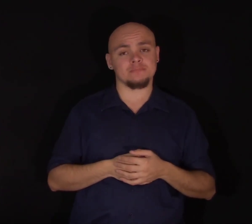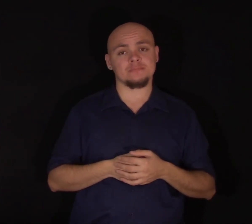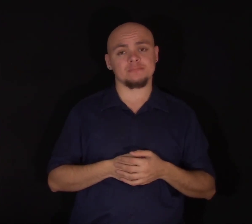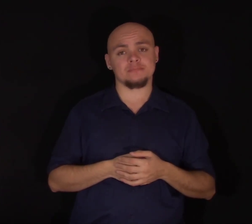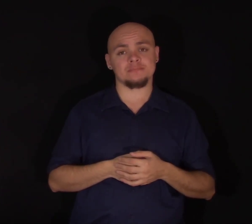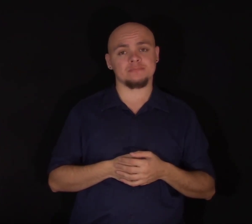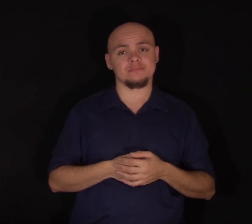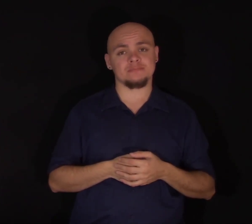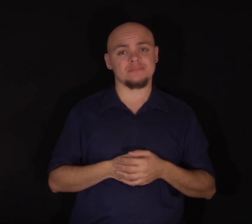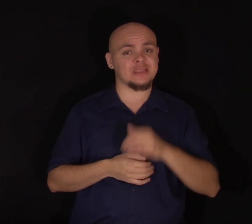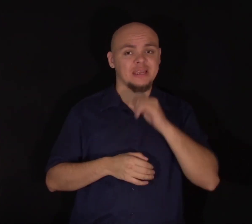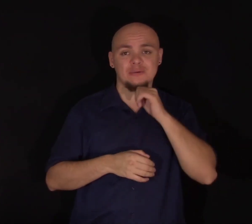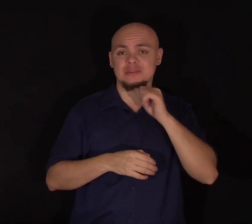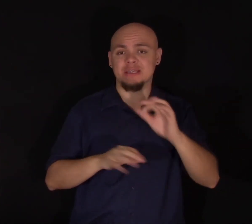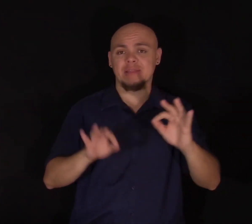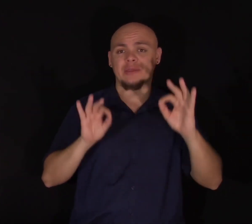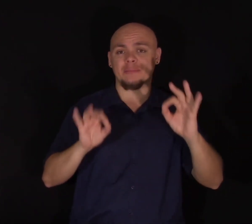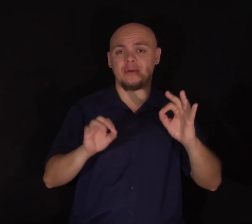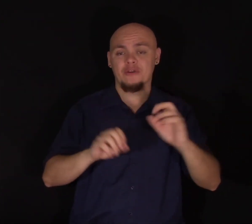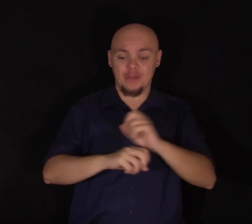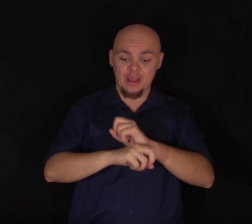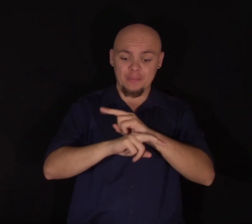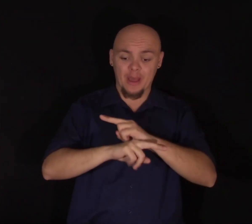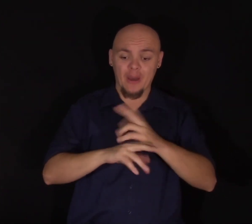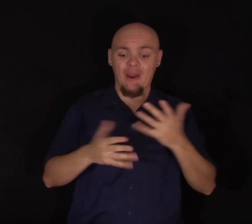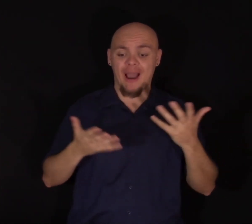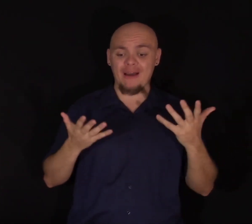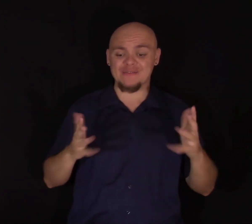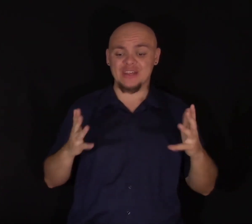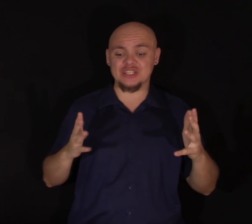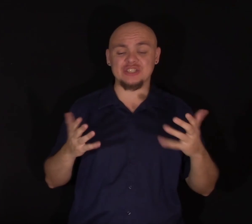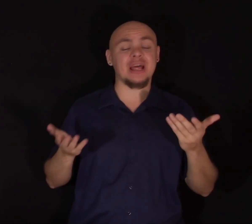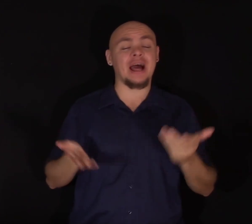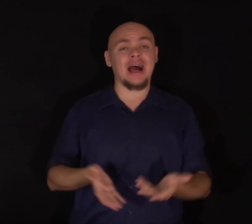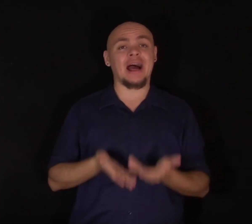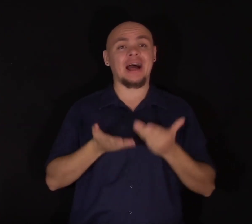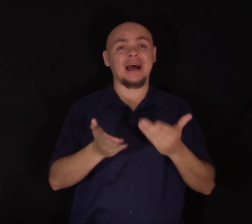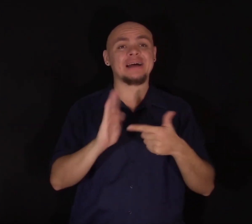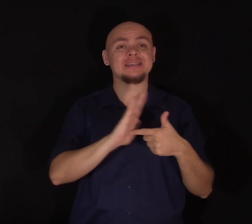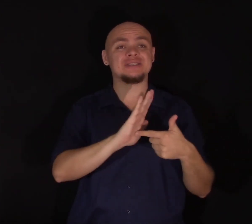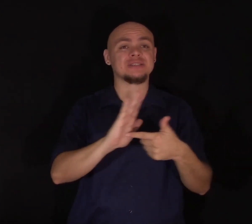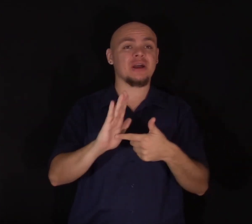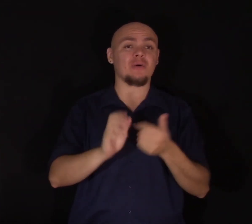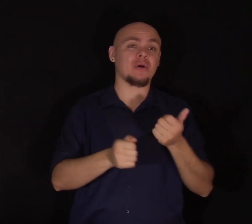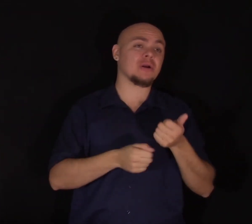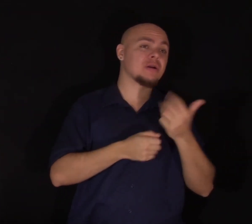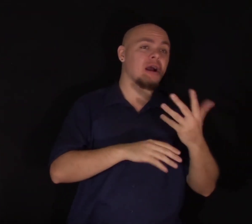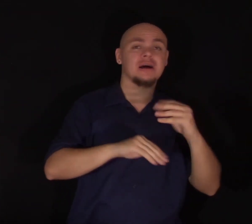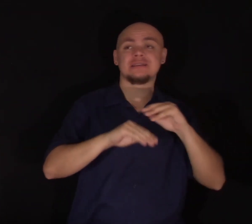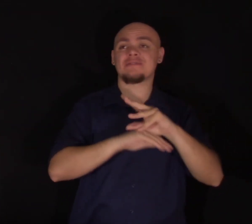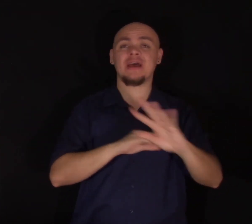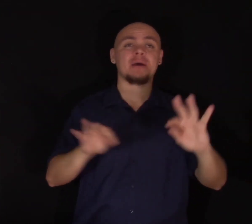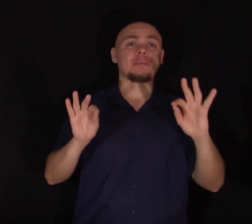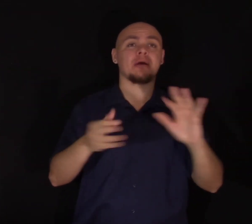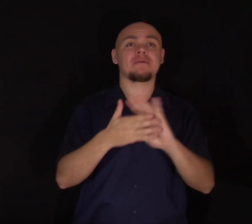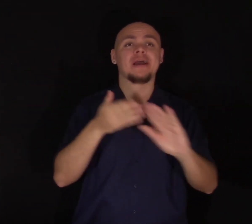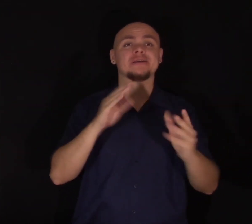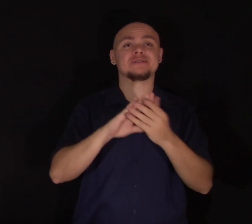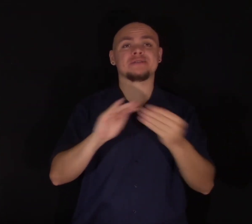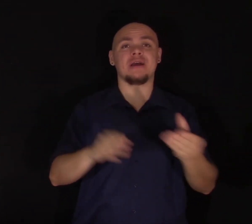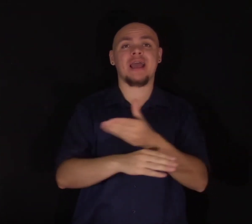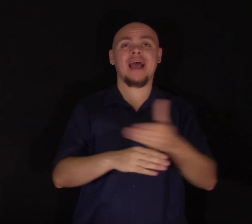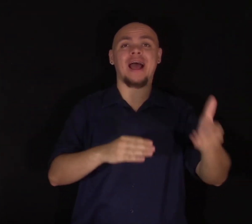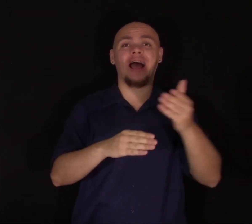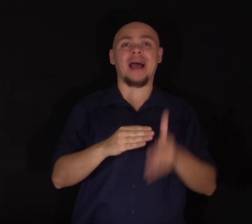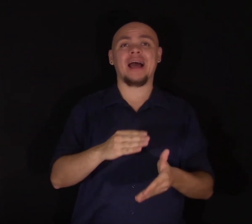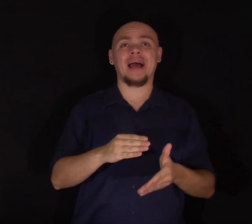It wasn't the bow that I thought I was going to put on this package tonight and bring to you again, cause, effect, perfect story arc. It's not what I